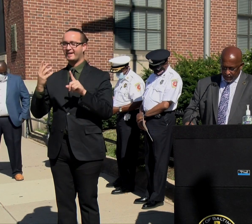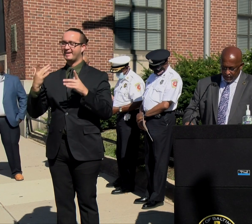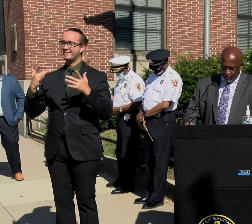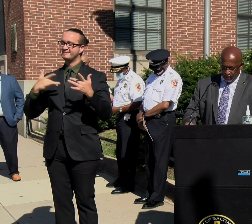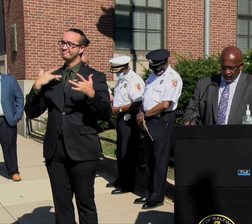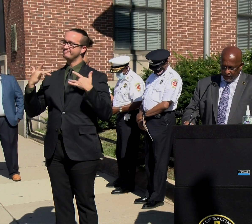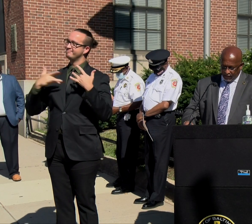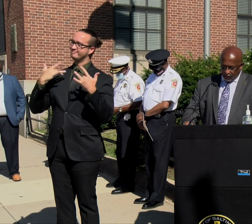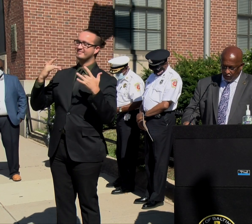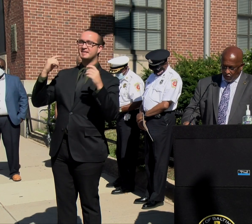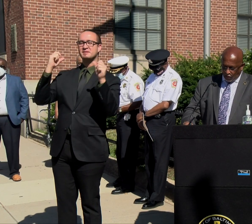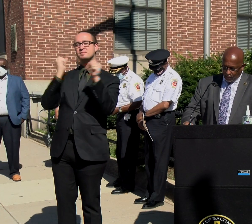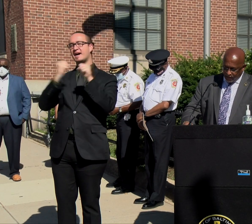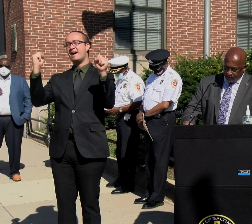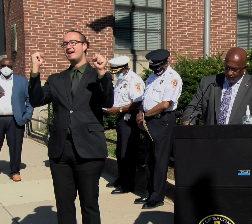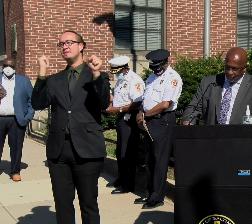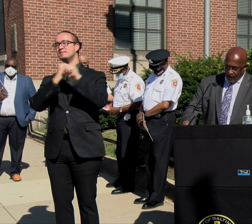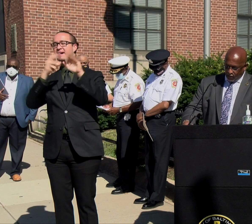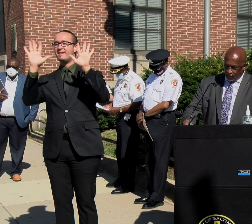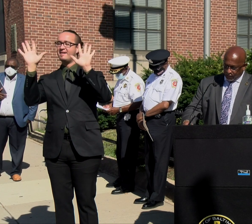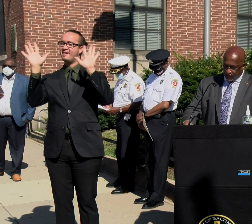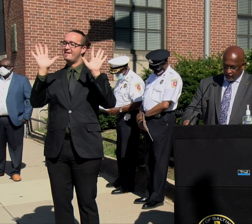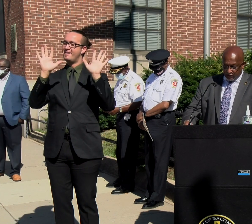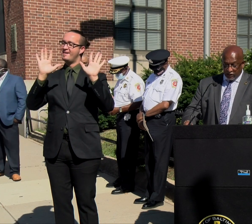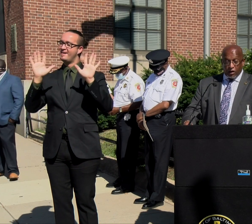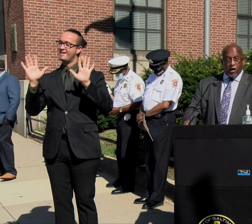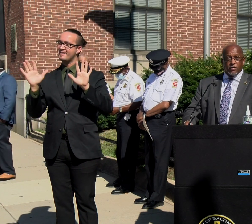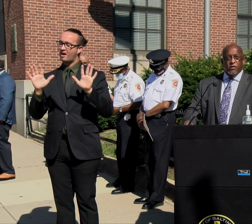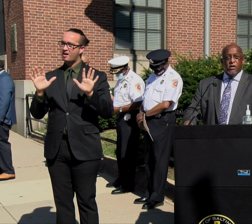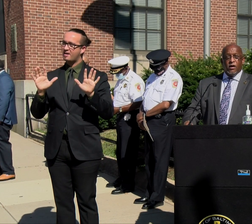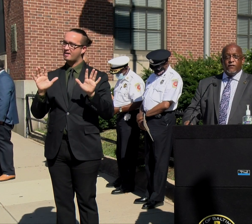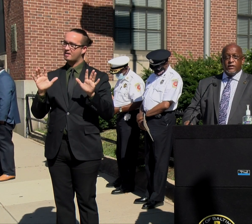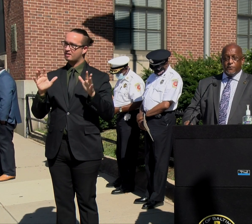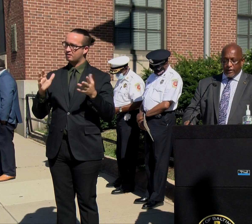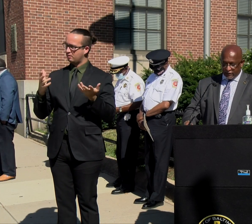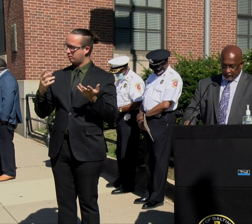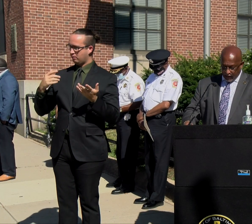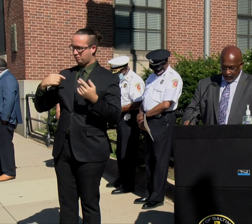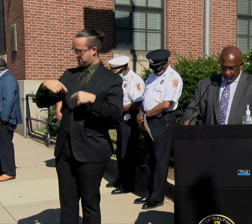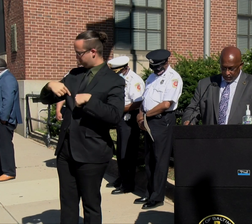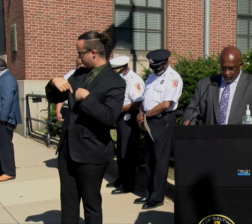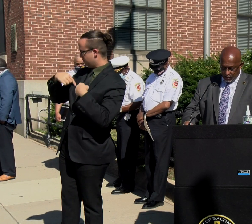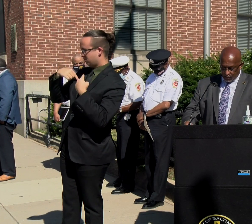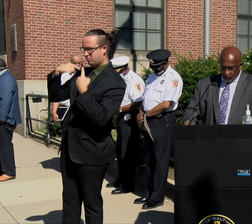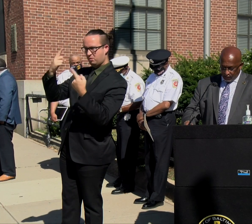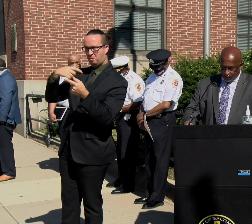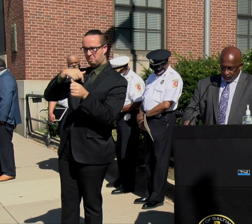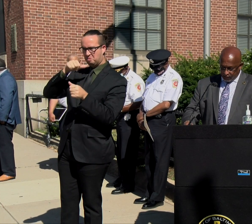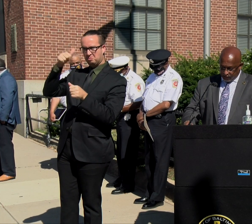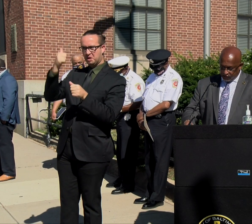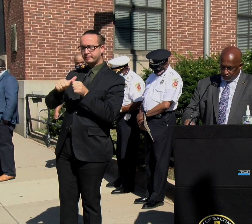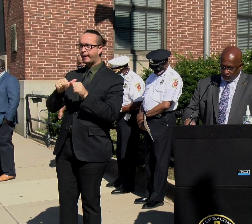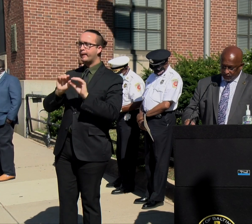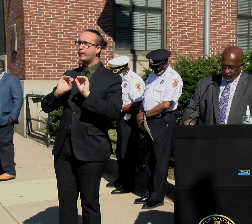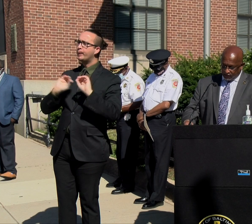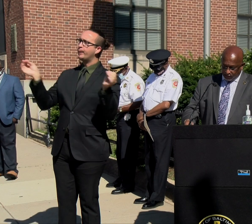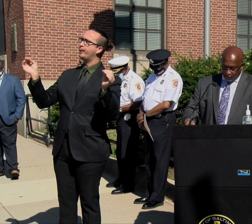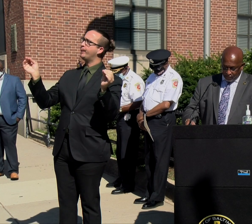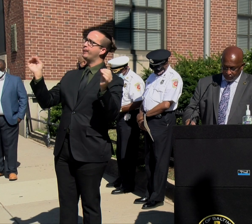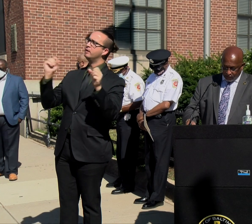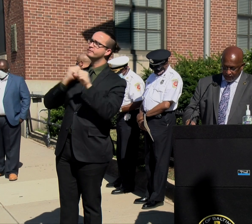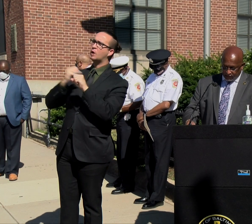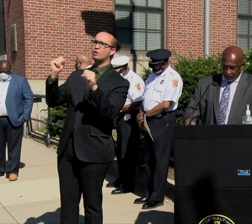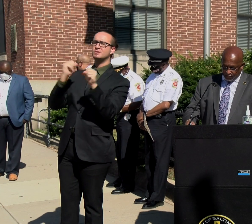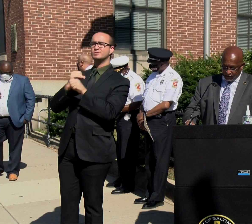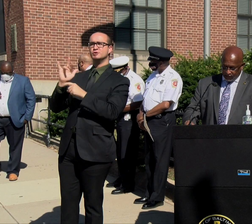display. And I can't recall missing a firework production in honor of Independence Day. One of those decisions was to cancel the